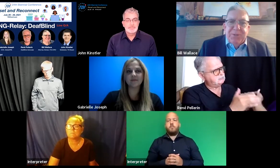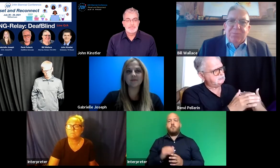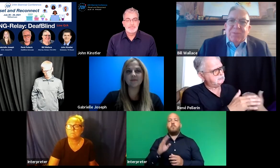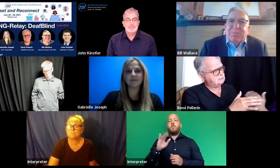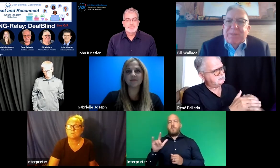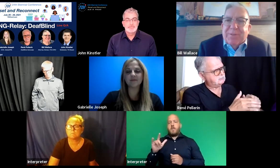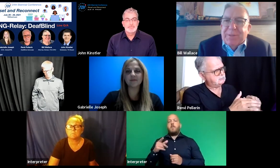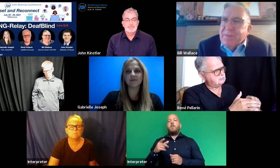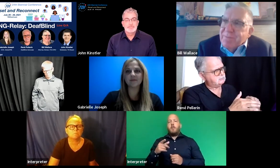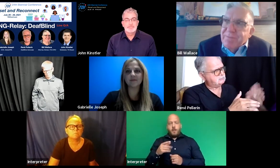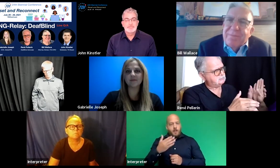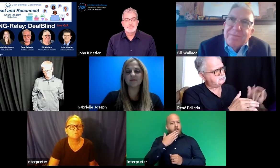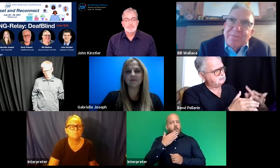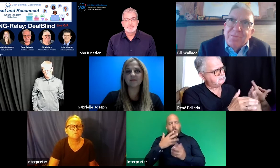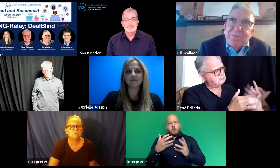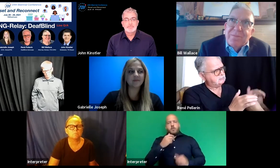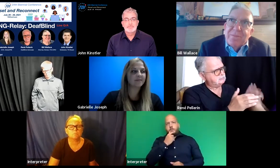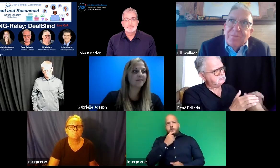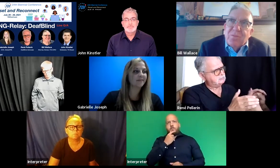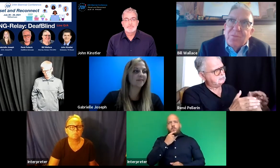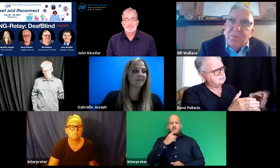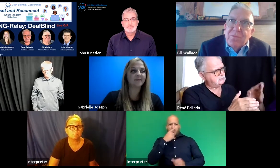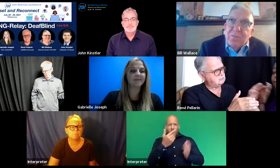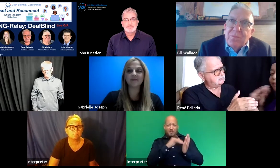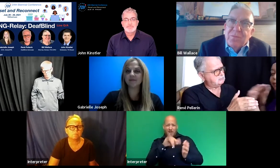John, could you repeat the question?